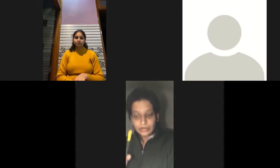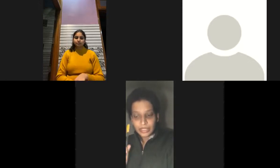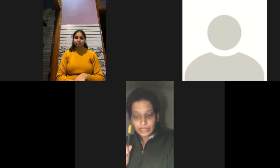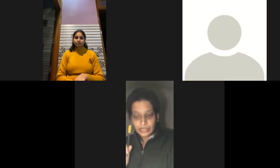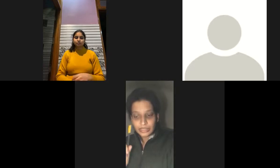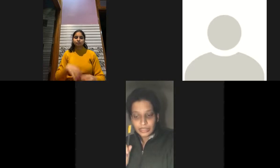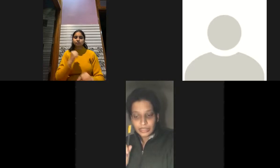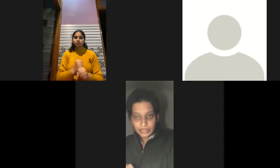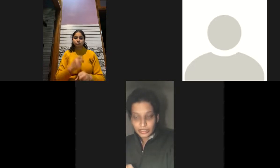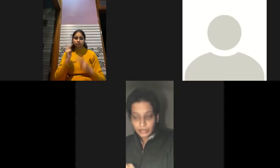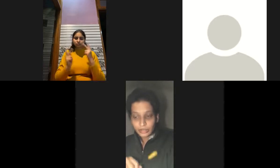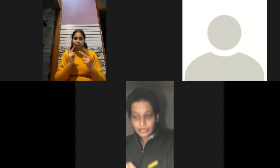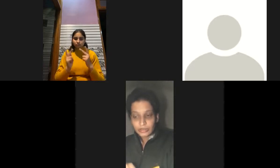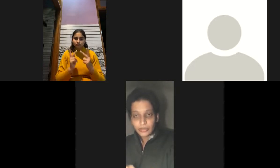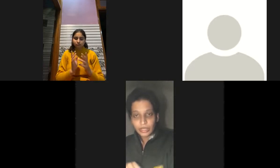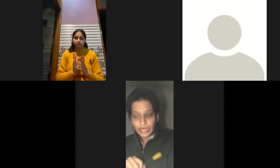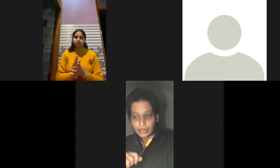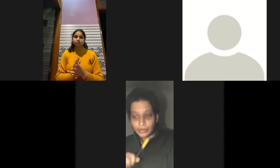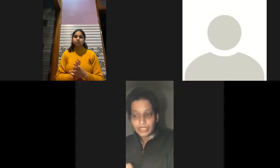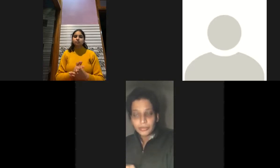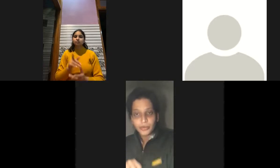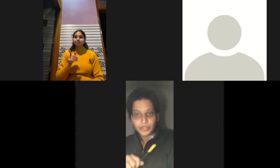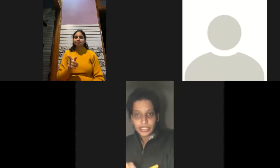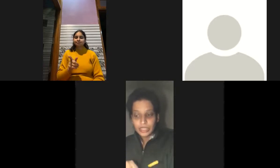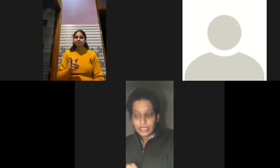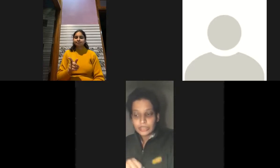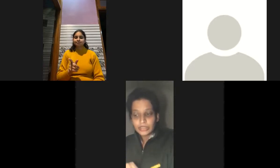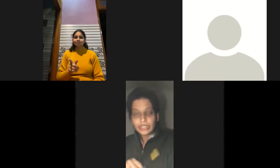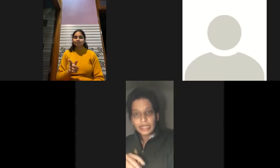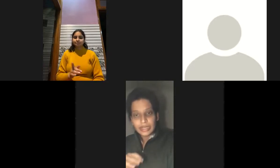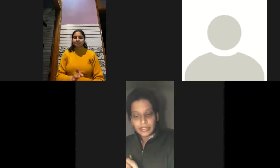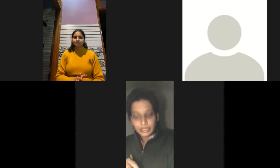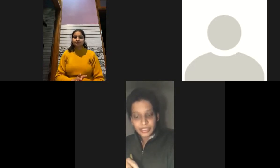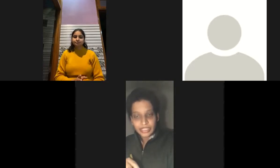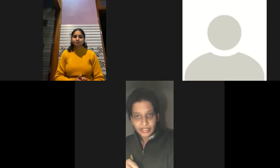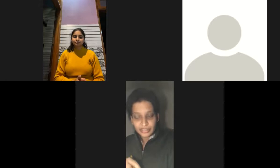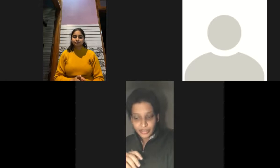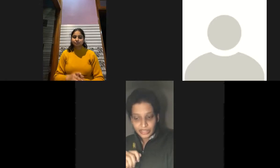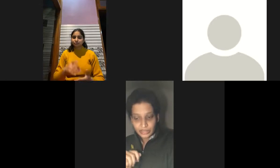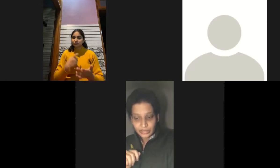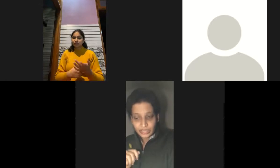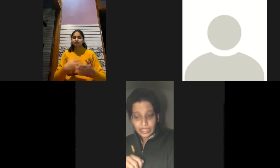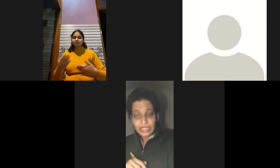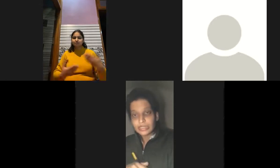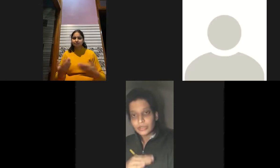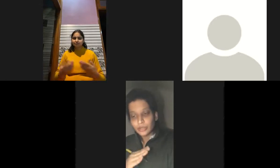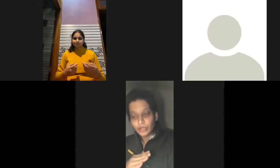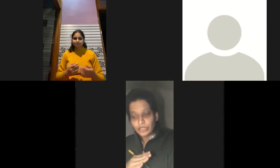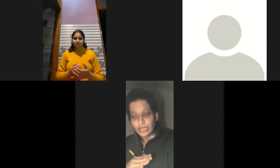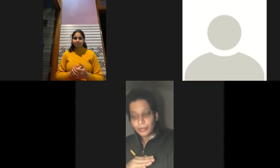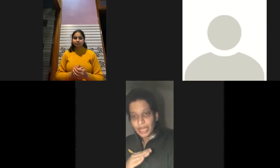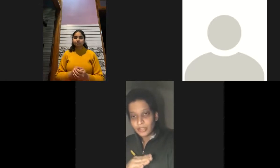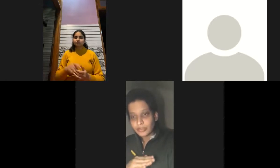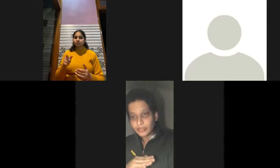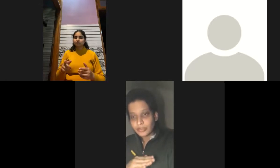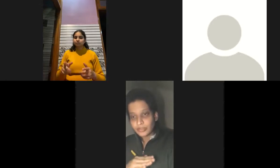Gulliver's mental instability causes him to unknowingly portray certain irrational behavioral traits. He is no longer